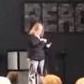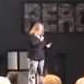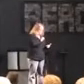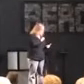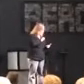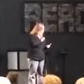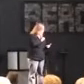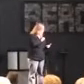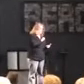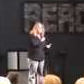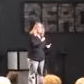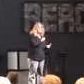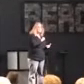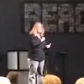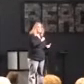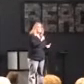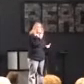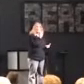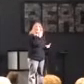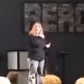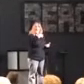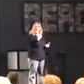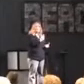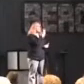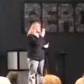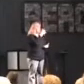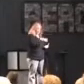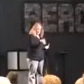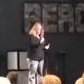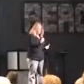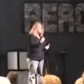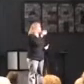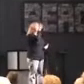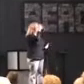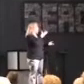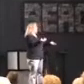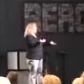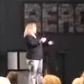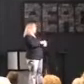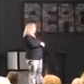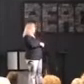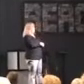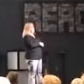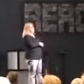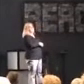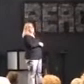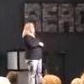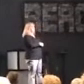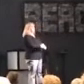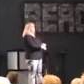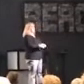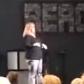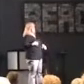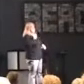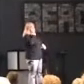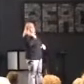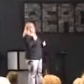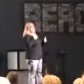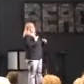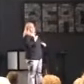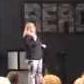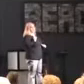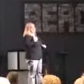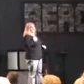hey, where's my other Cholito? And my dad just looked at him and goes, you said I should try one